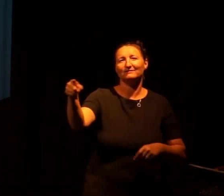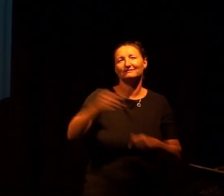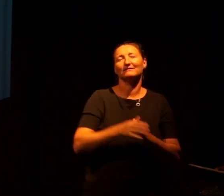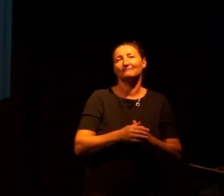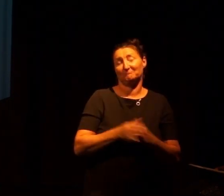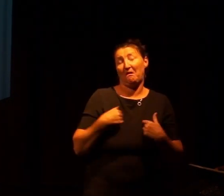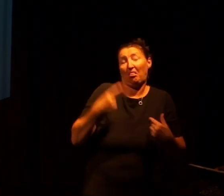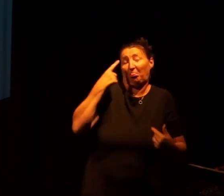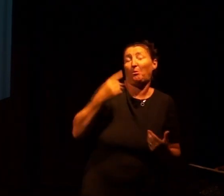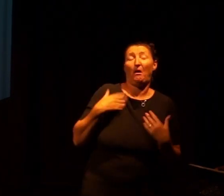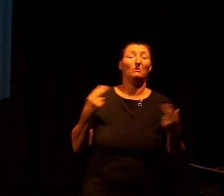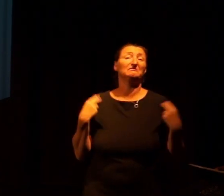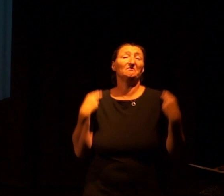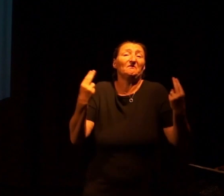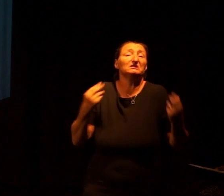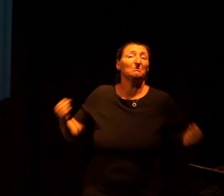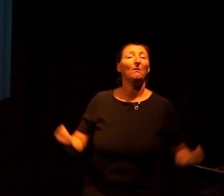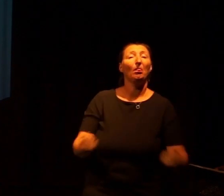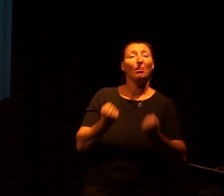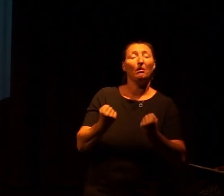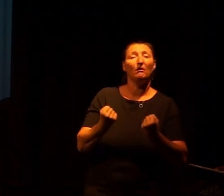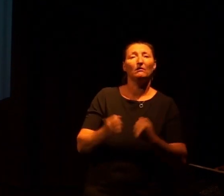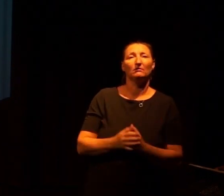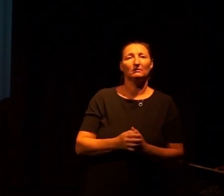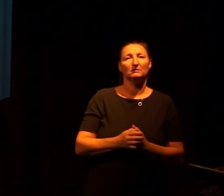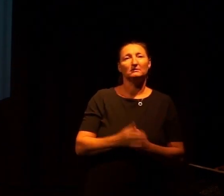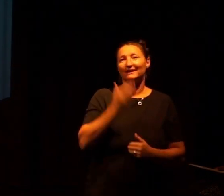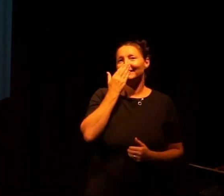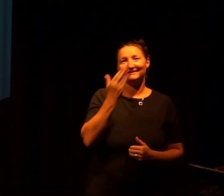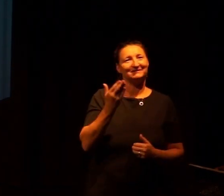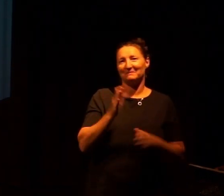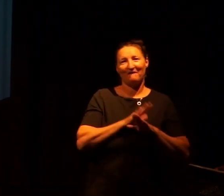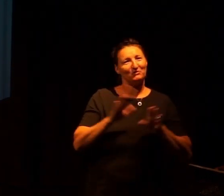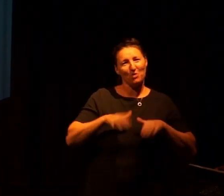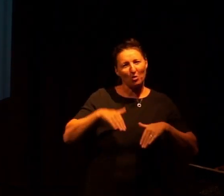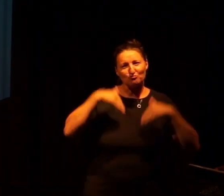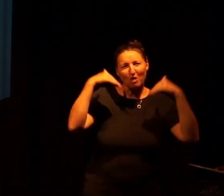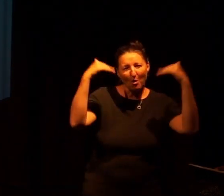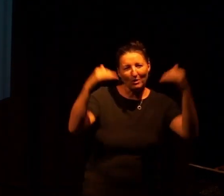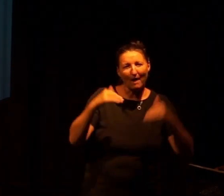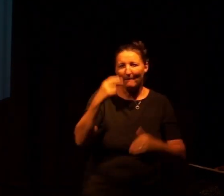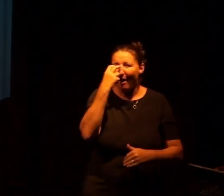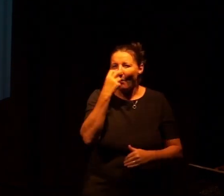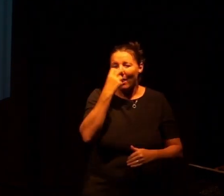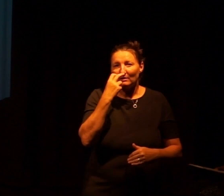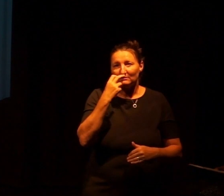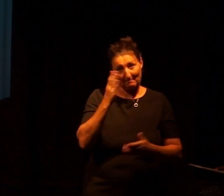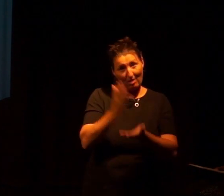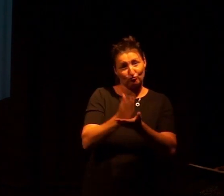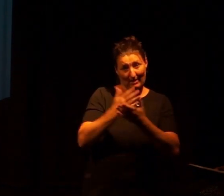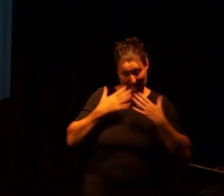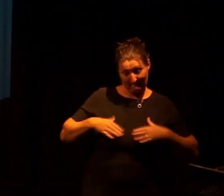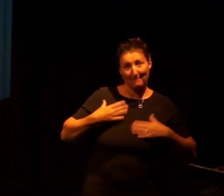I thought I was invincible. It seems I have not grown old. Only my body